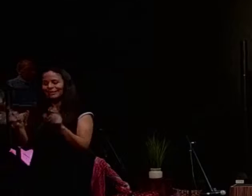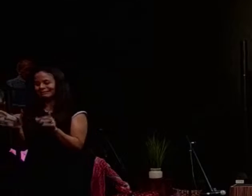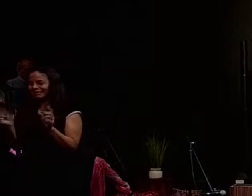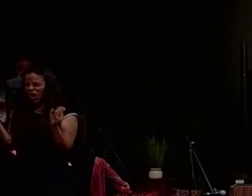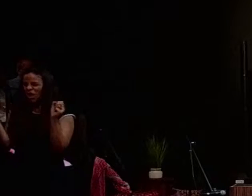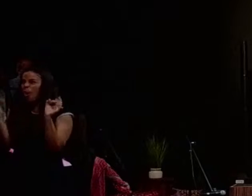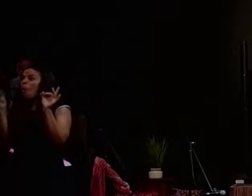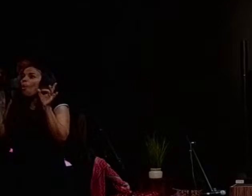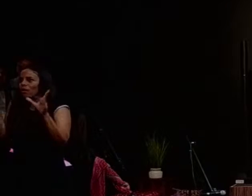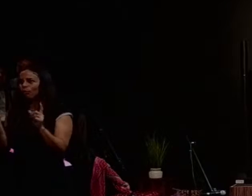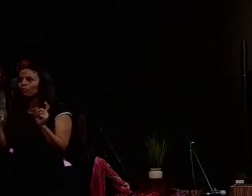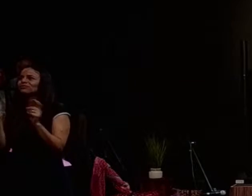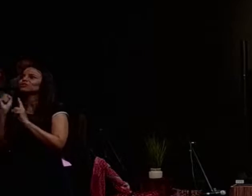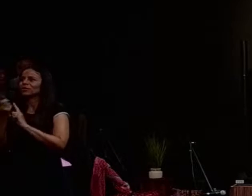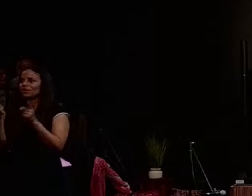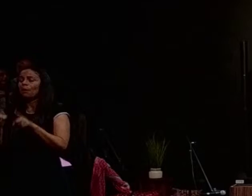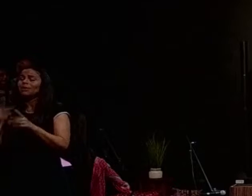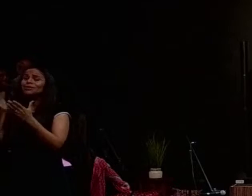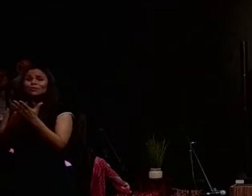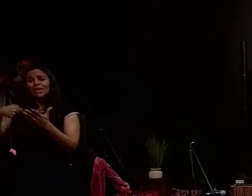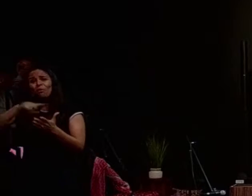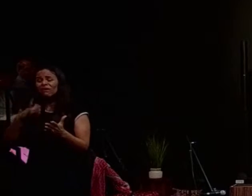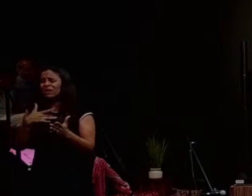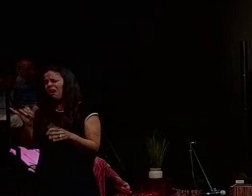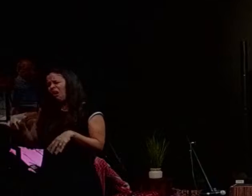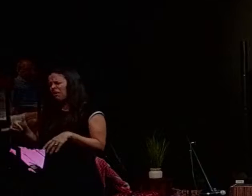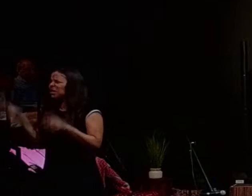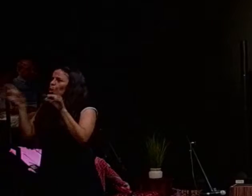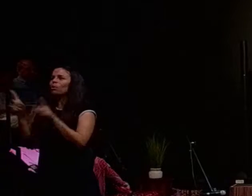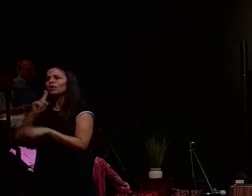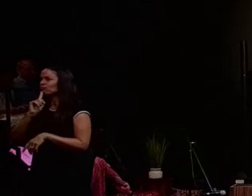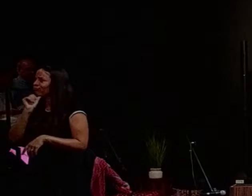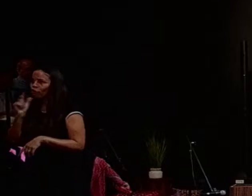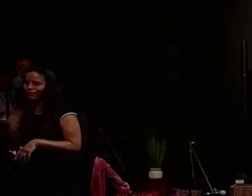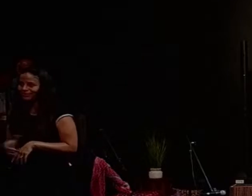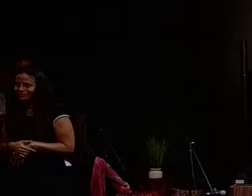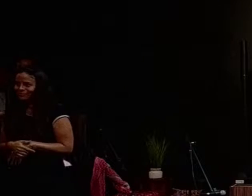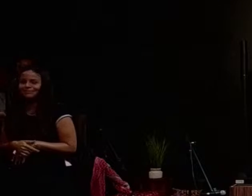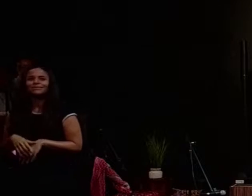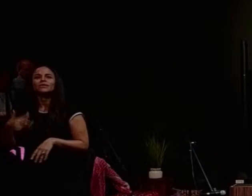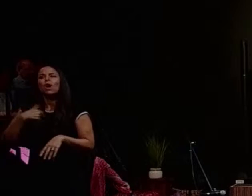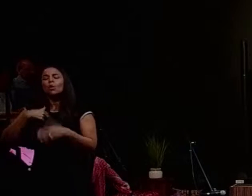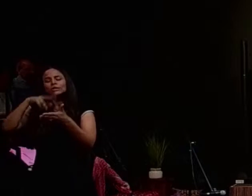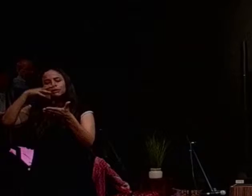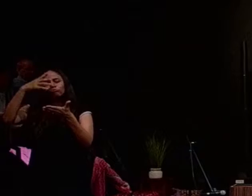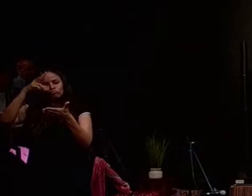That's right. Sometimes it hurts, sometimes it feels like that, but that's not the bad things. I was just kind of scrolling